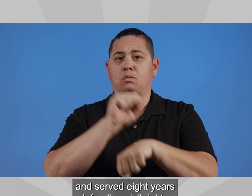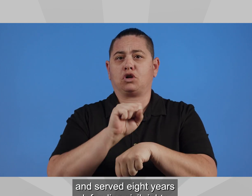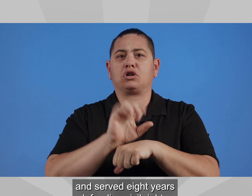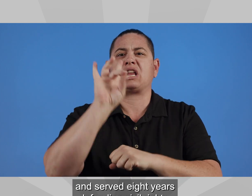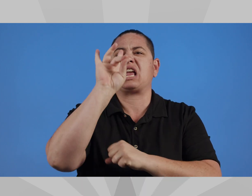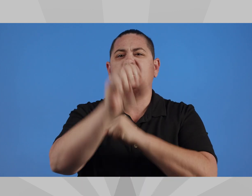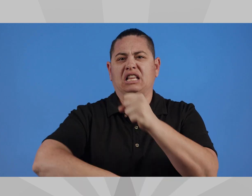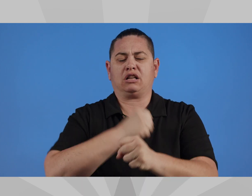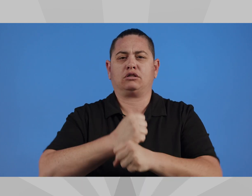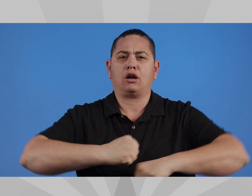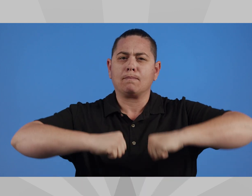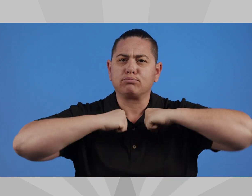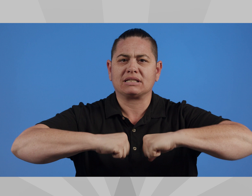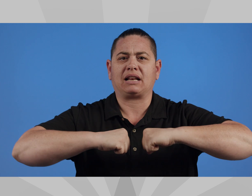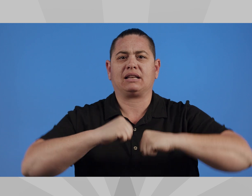civil rights.